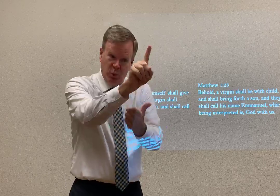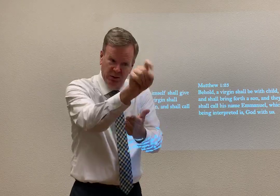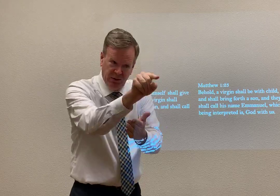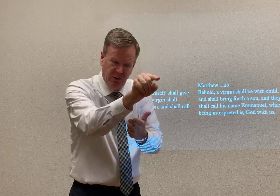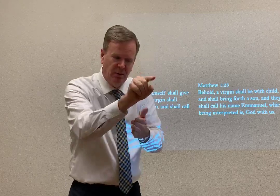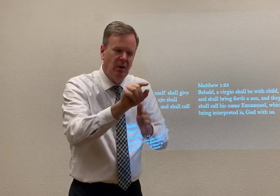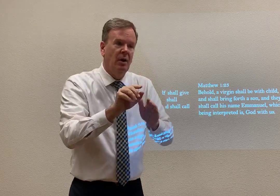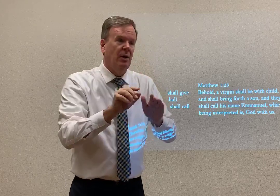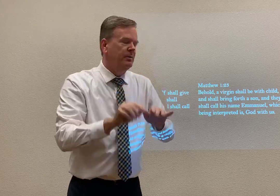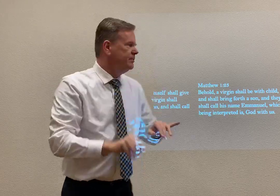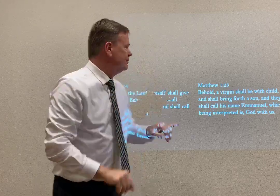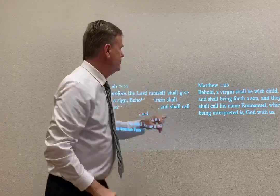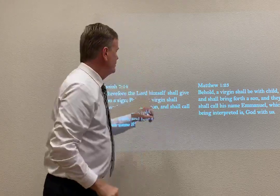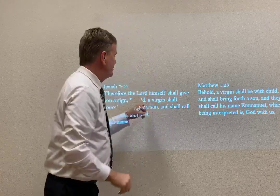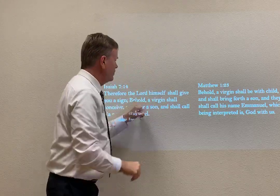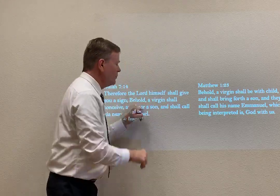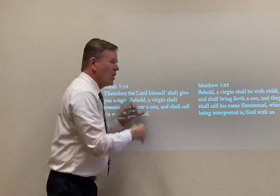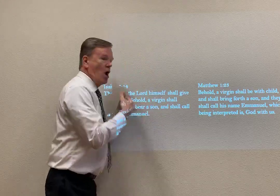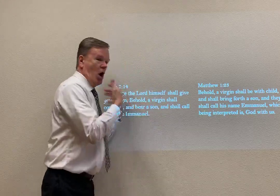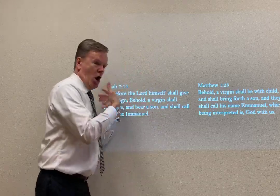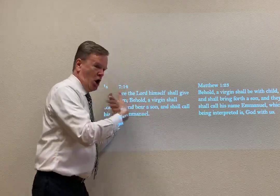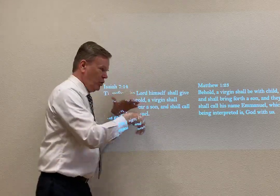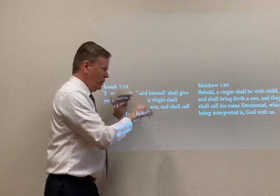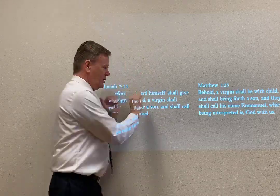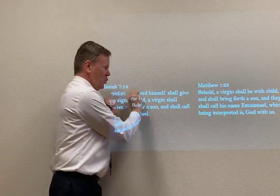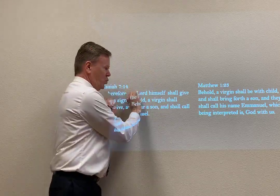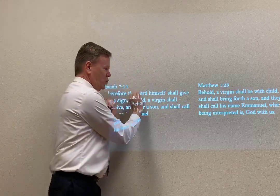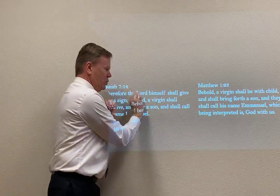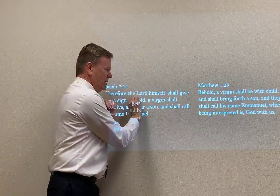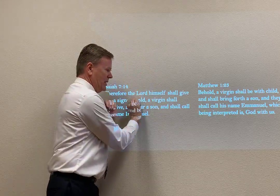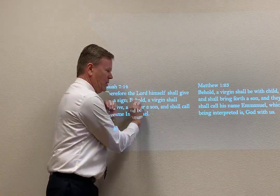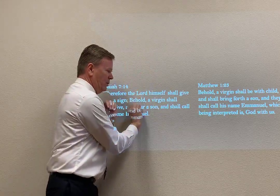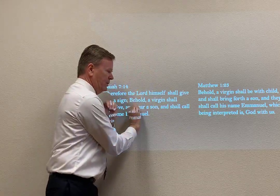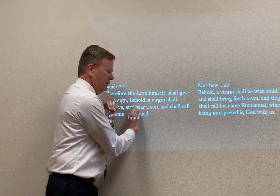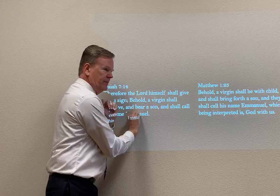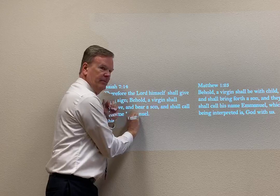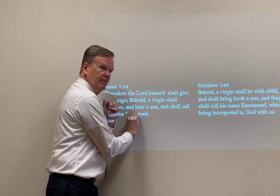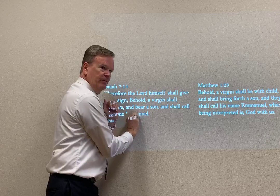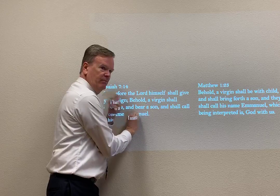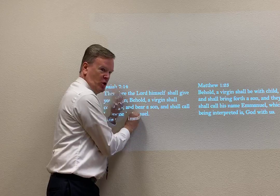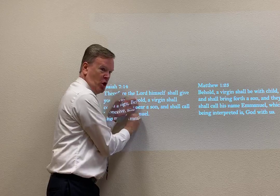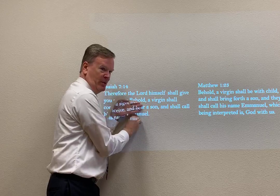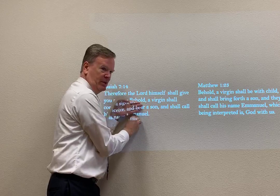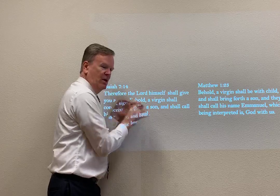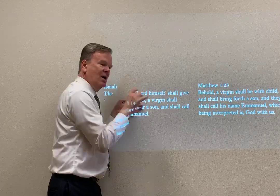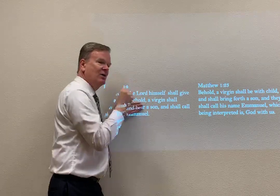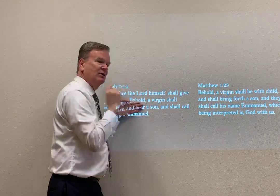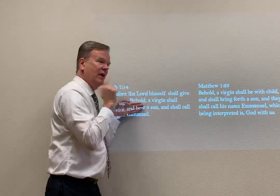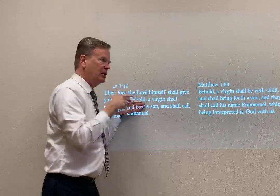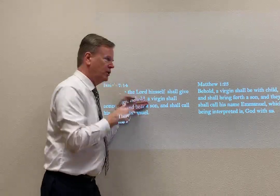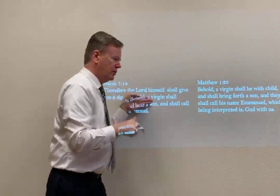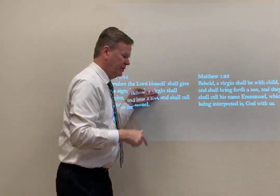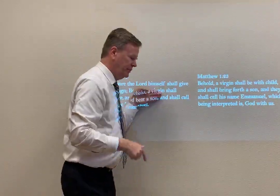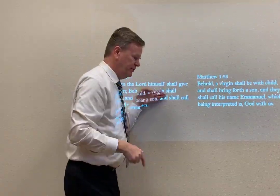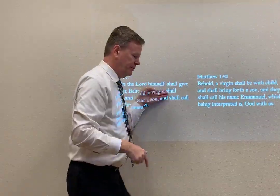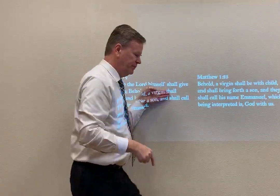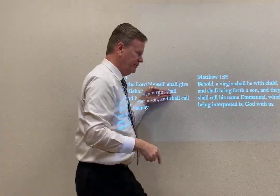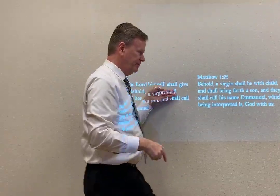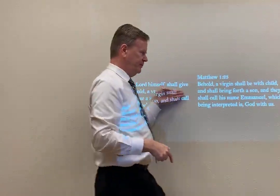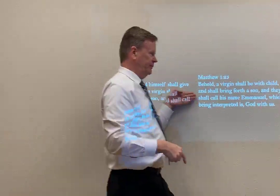is good. It's a good question. You have to understand this in Isaiah. Something that was already written. You go 800 years